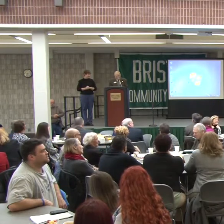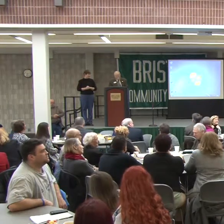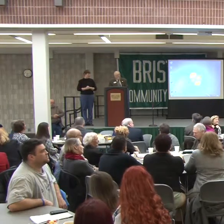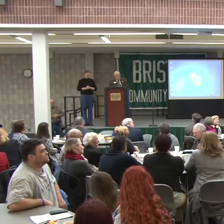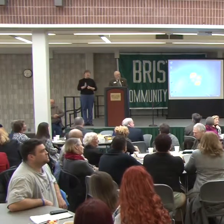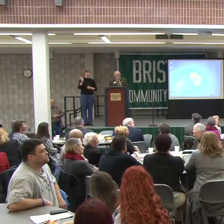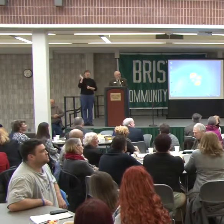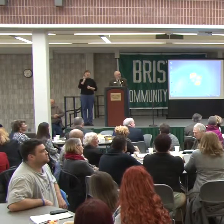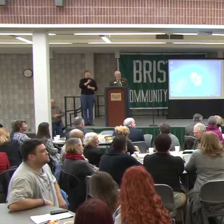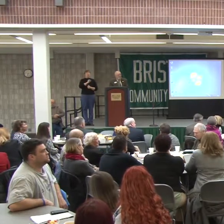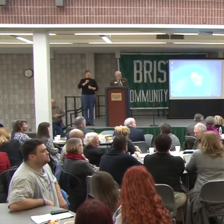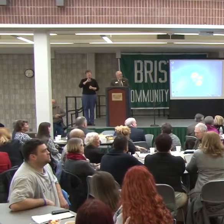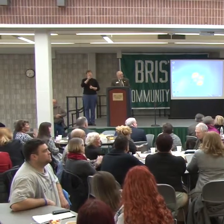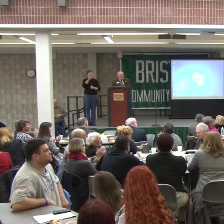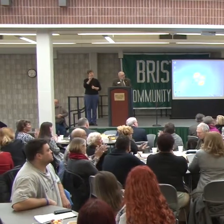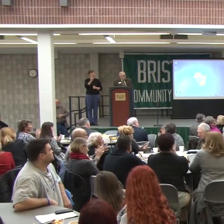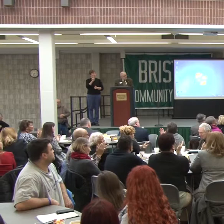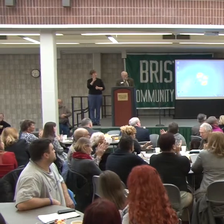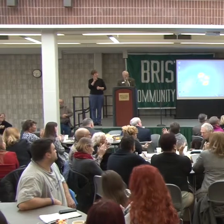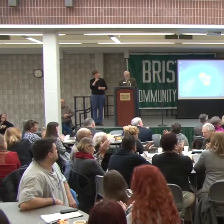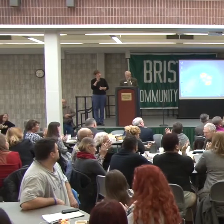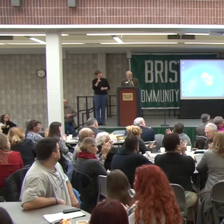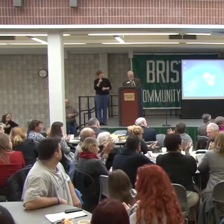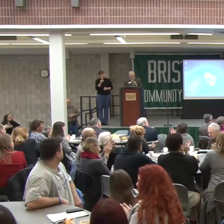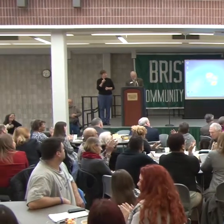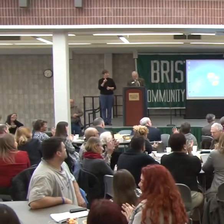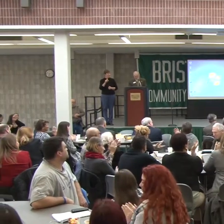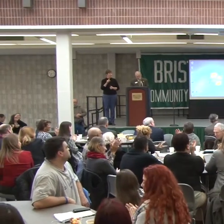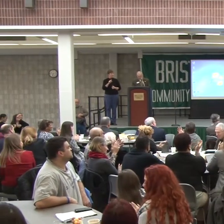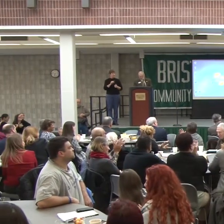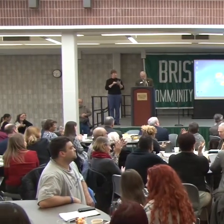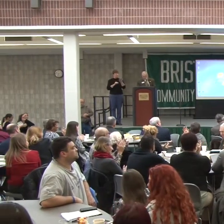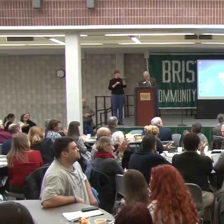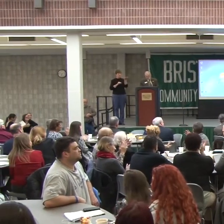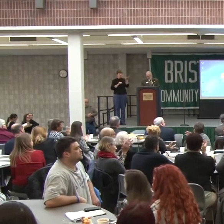Former Senator Joan Menard.